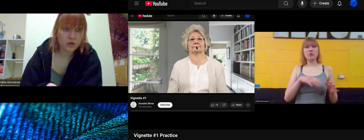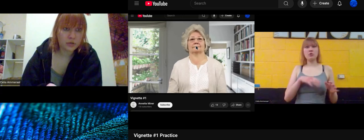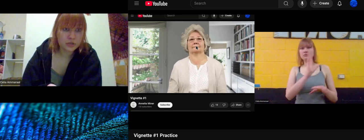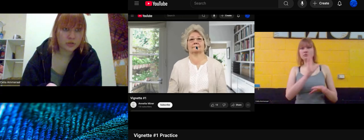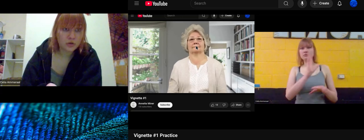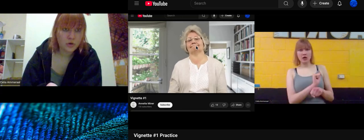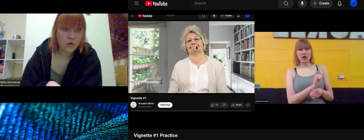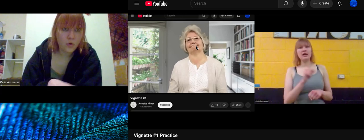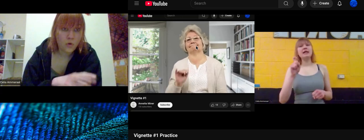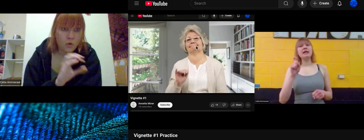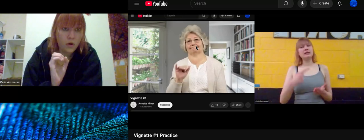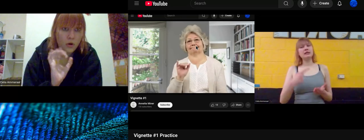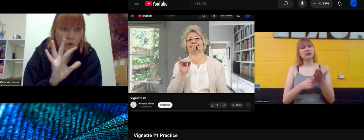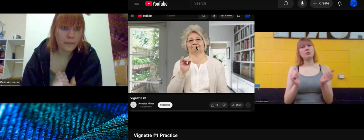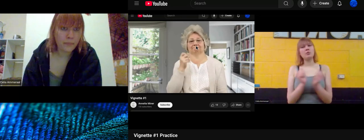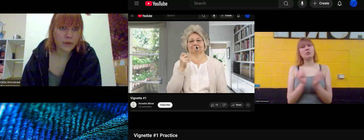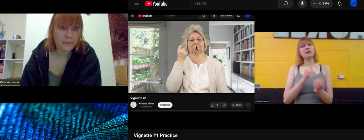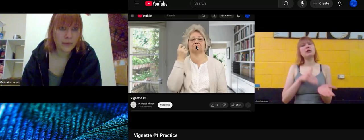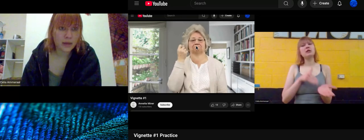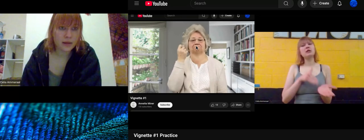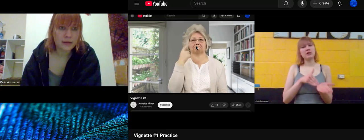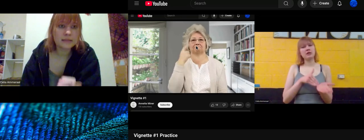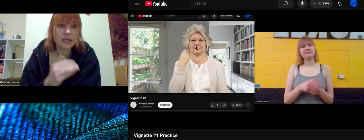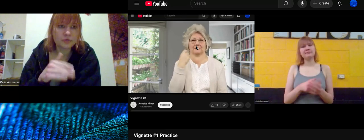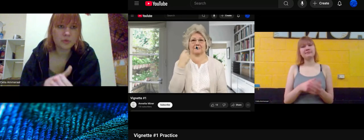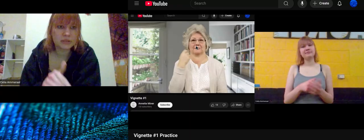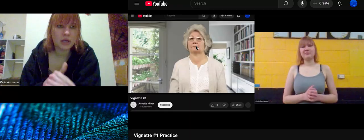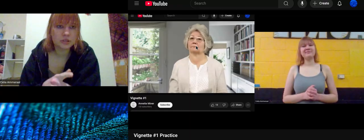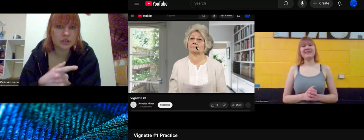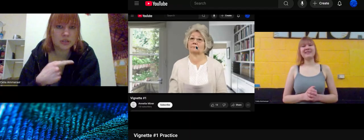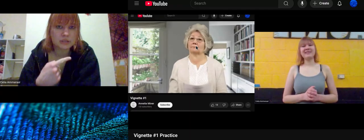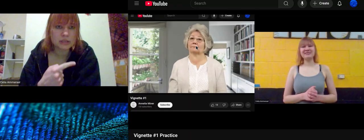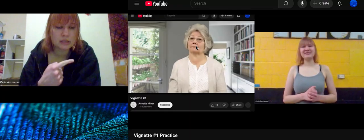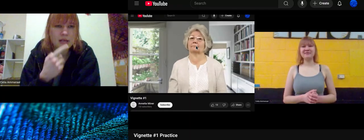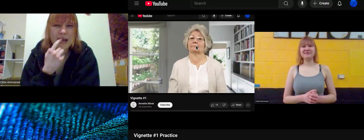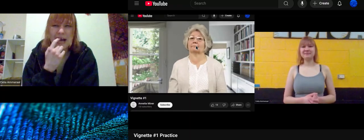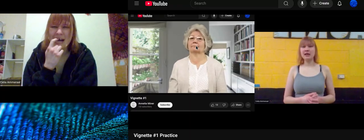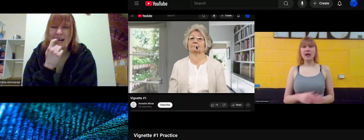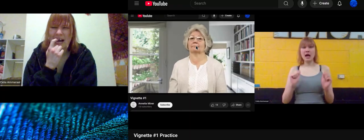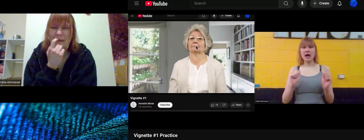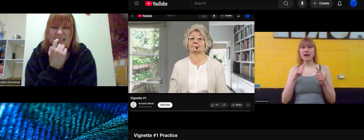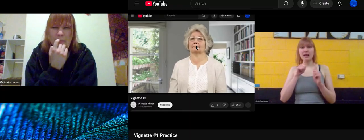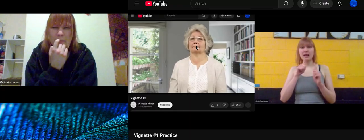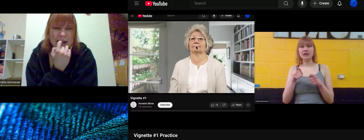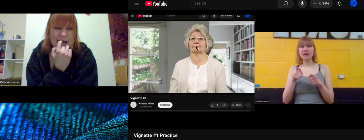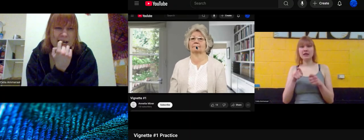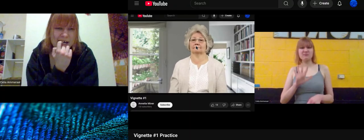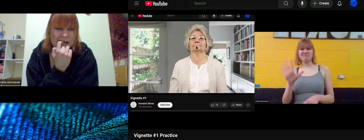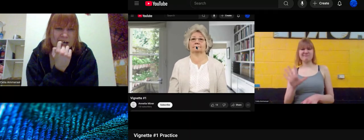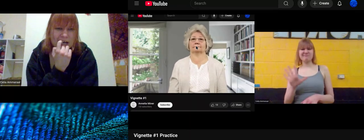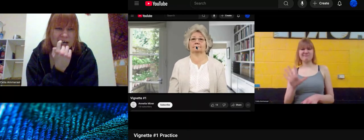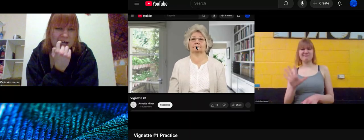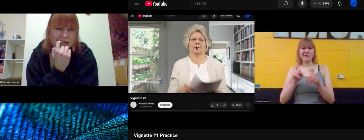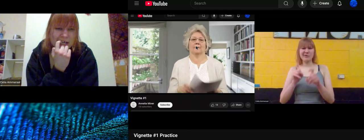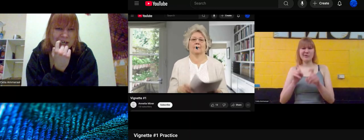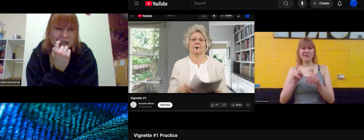appointment with Dr. Goodman. But I'm happy to answer any general questions if possible. I missed something.